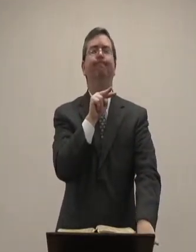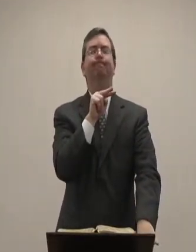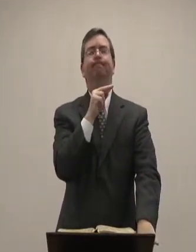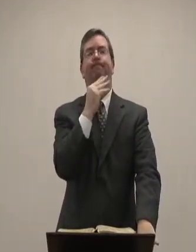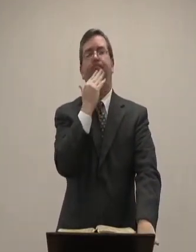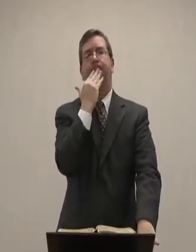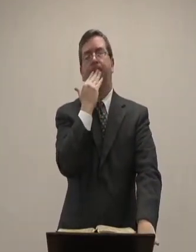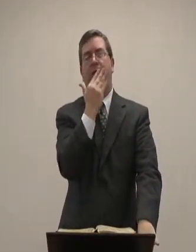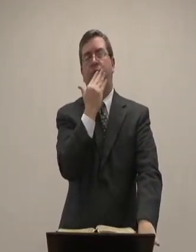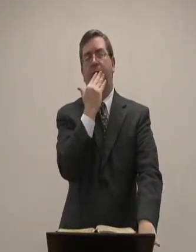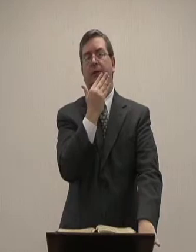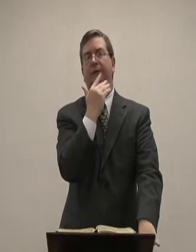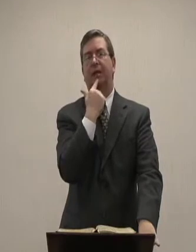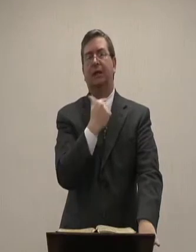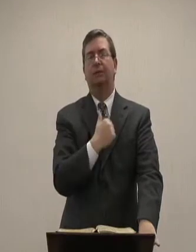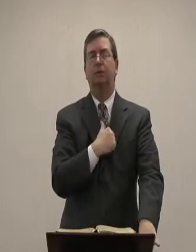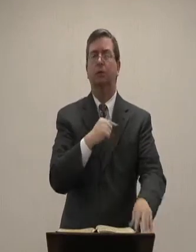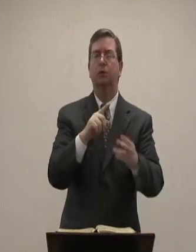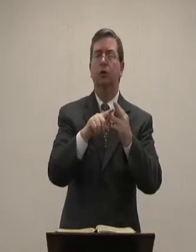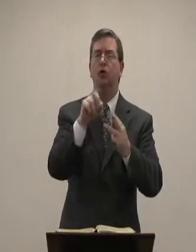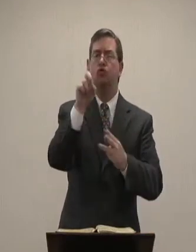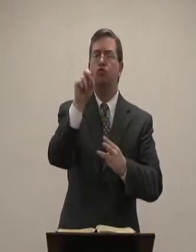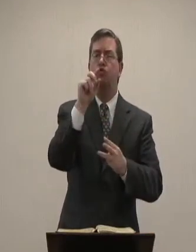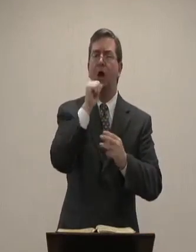It also speaks of adultery.